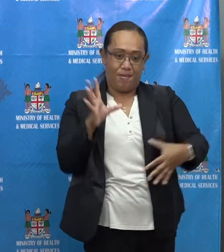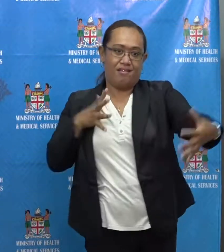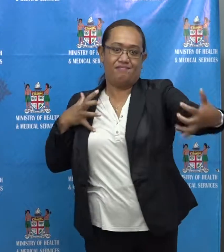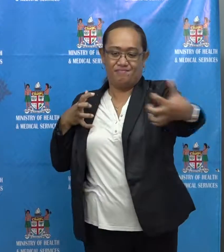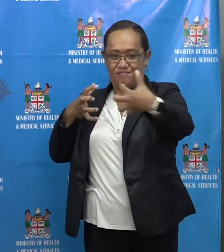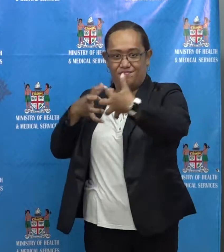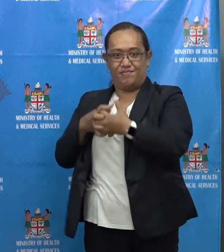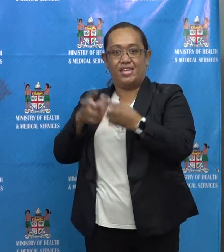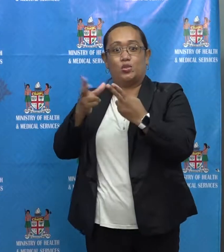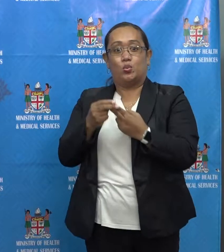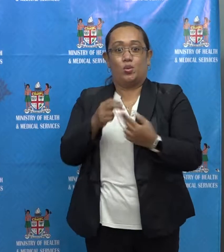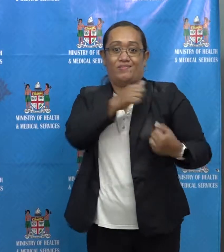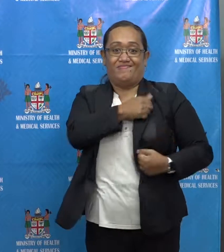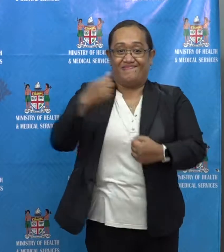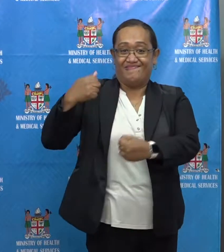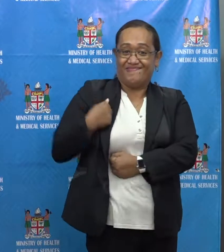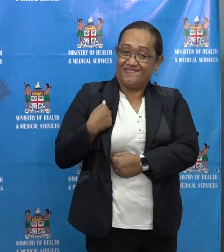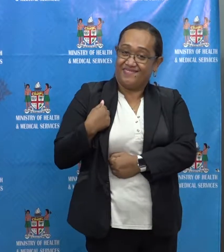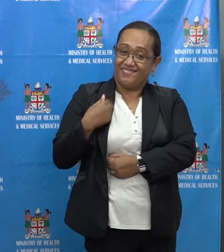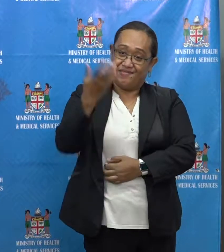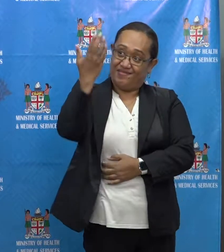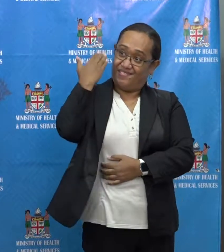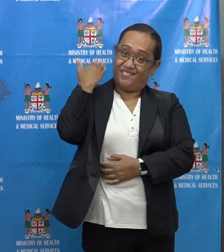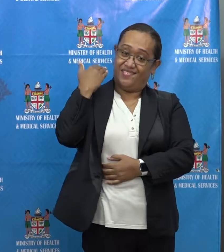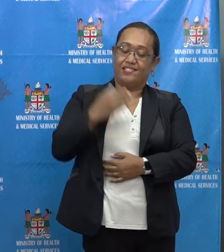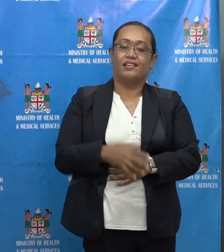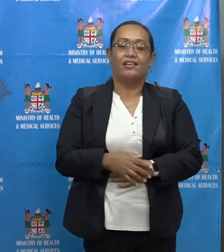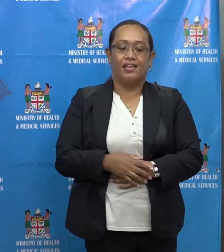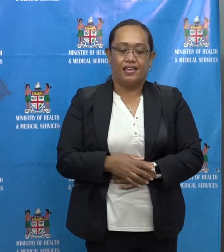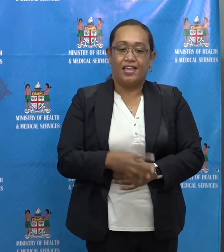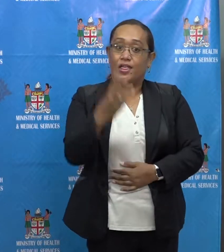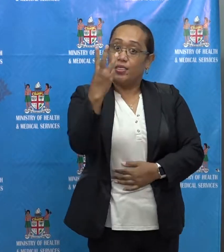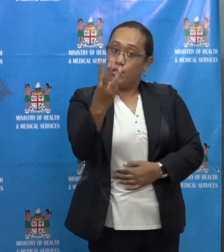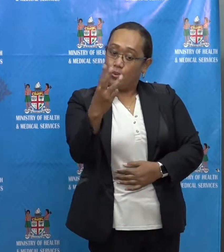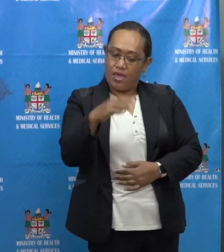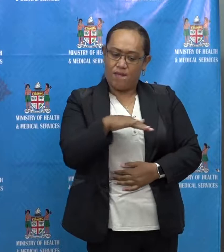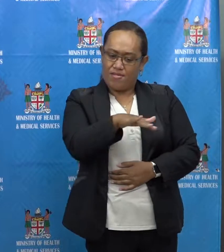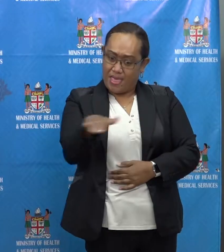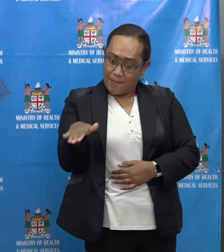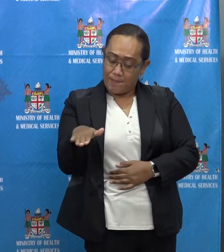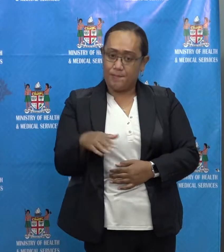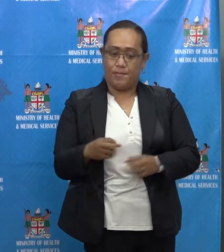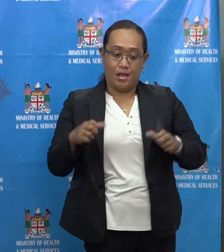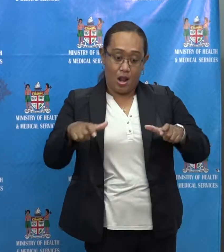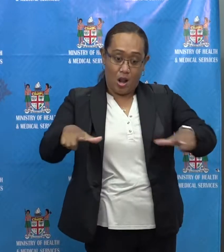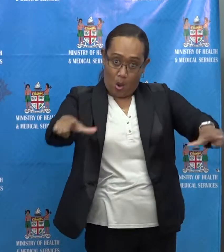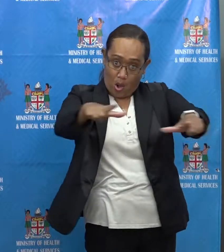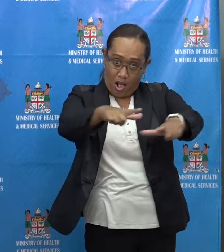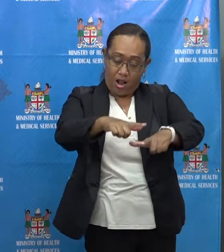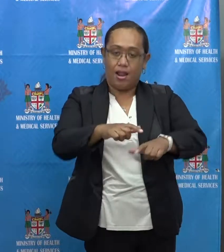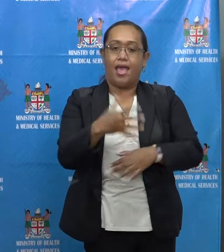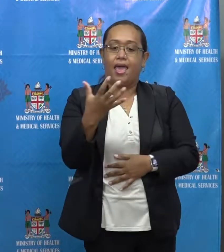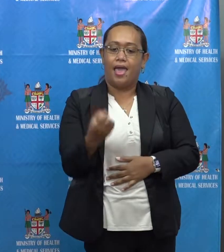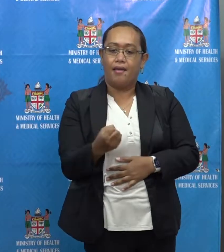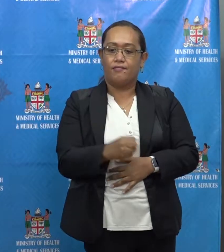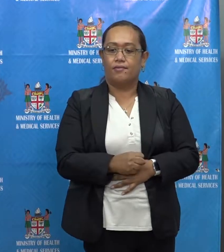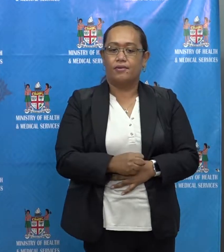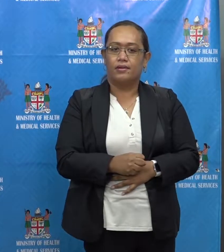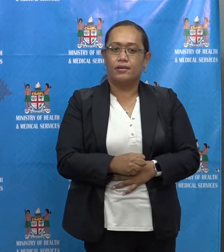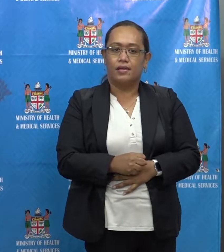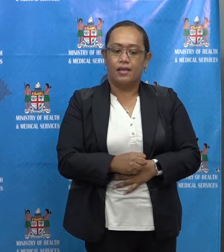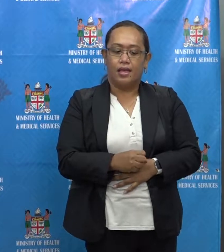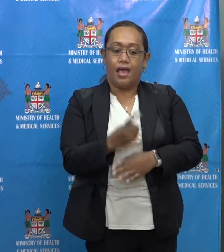border quarantine facility. 3 of these latest local cases were